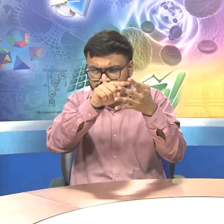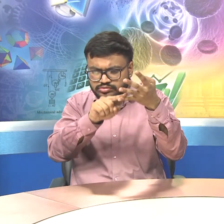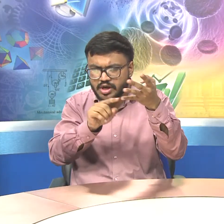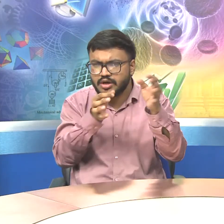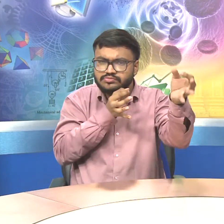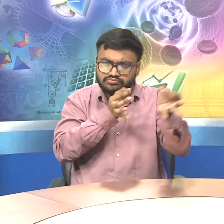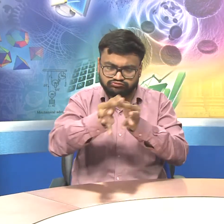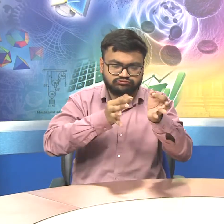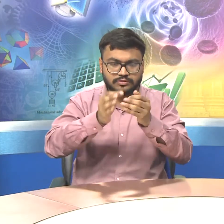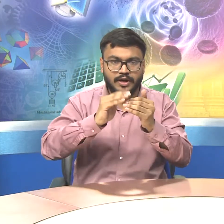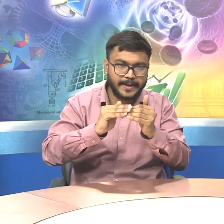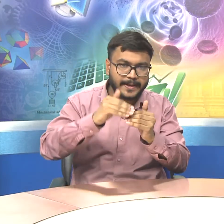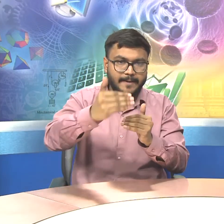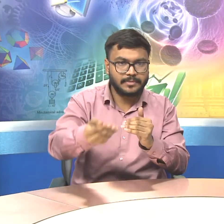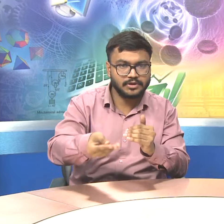question, and negative.